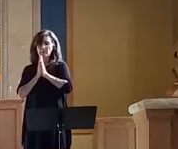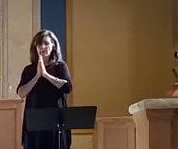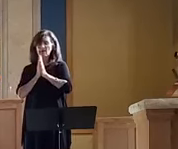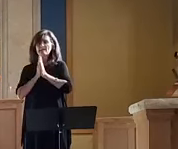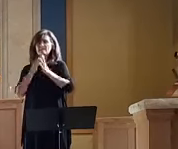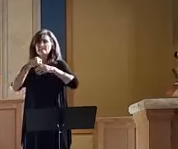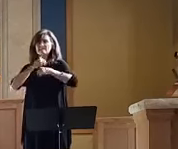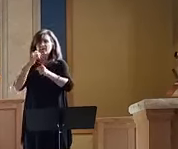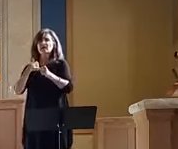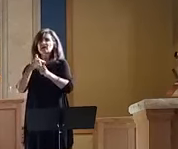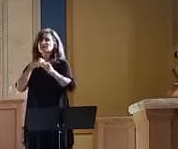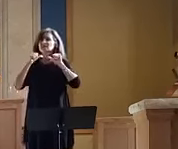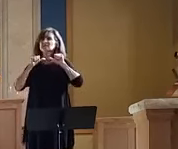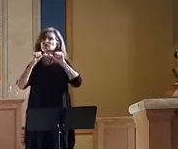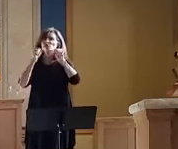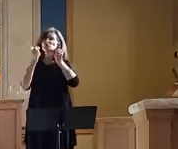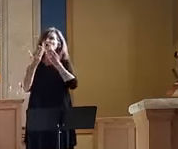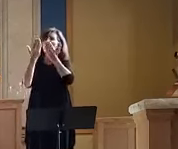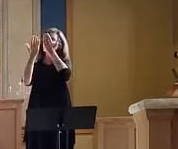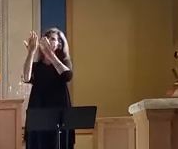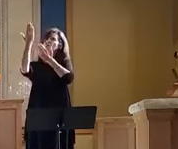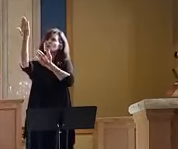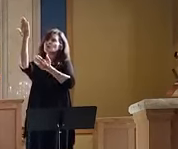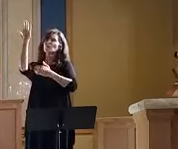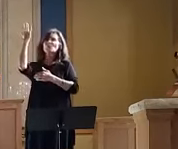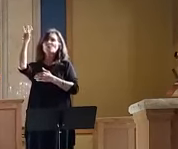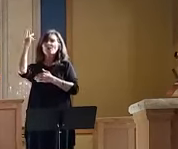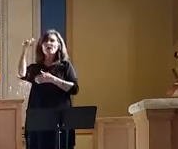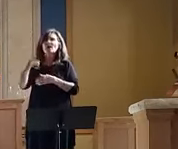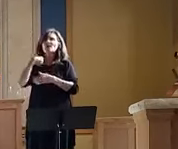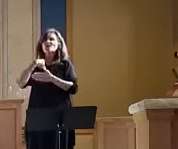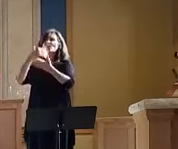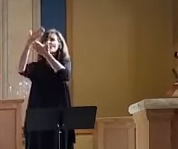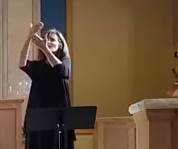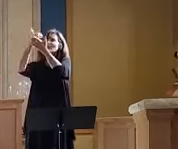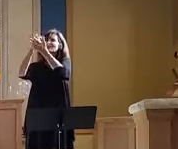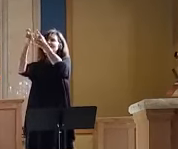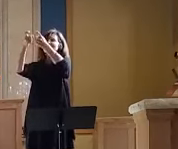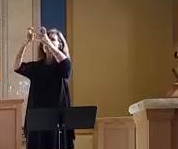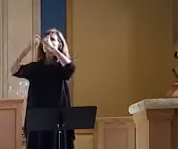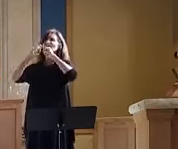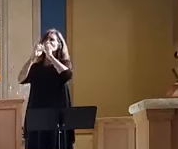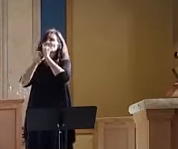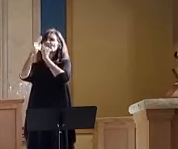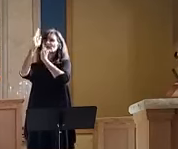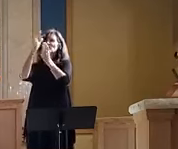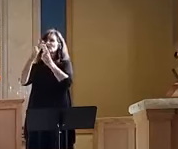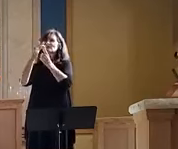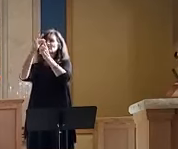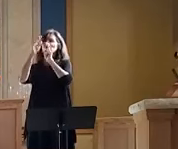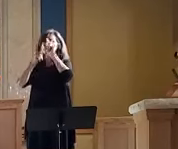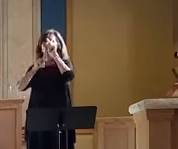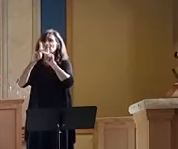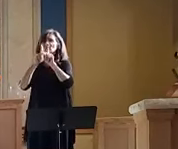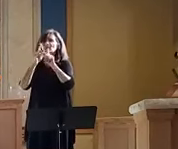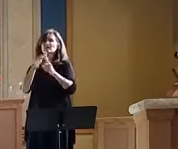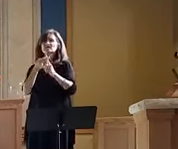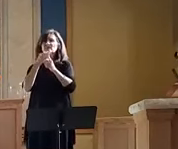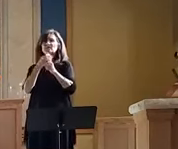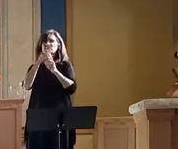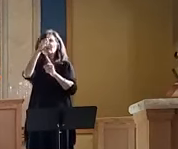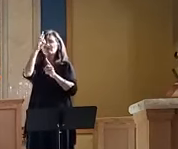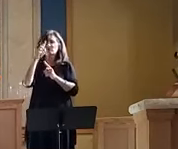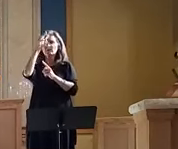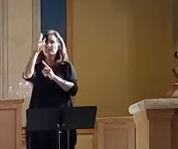May he make of us an eternal offering to you, so that we may obtain an inheritance with your elect, especially with the most blessed Virgin